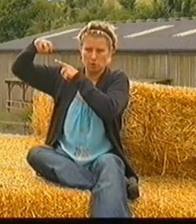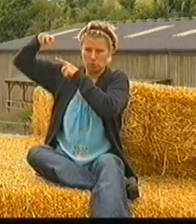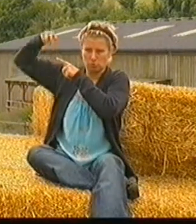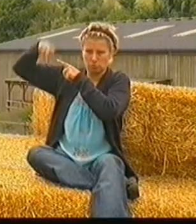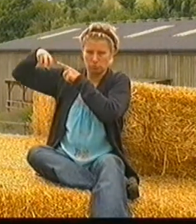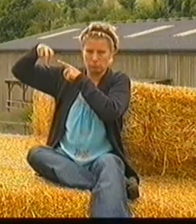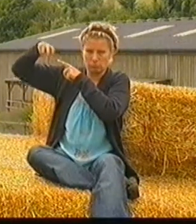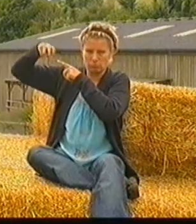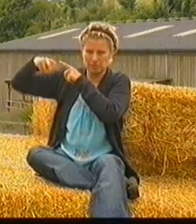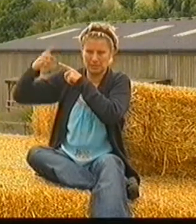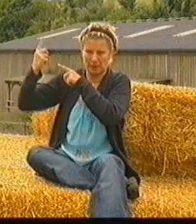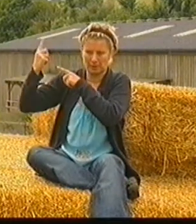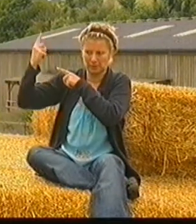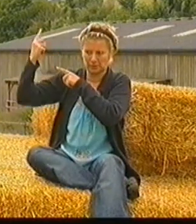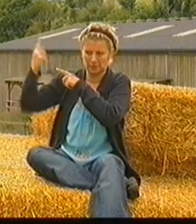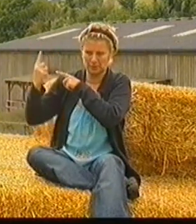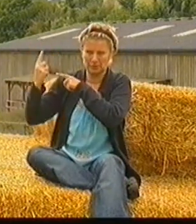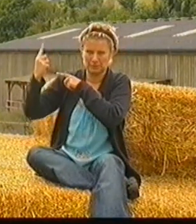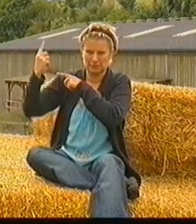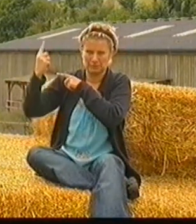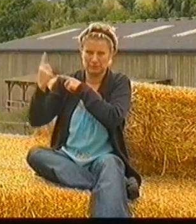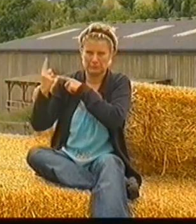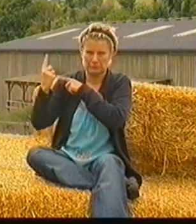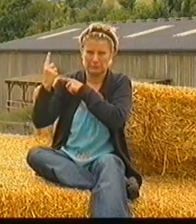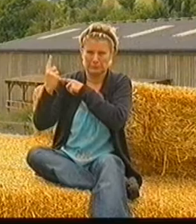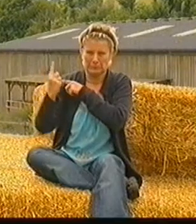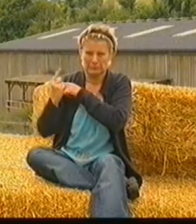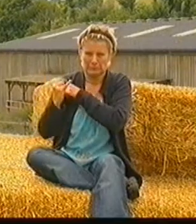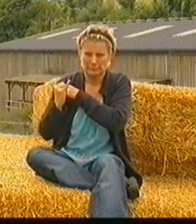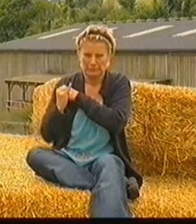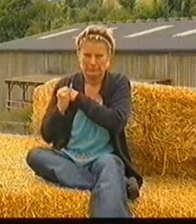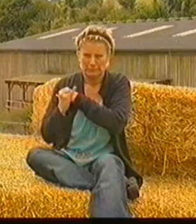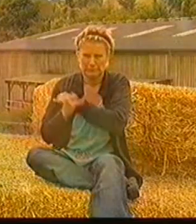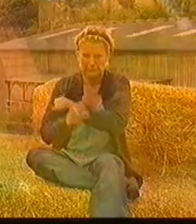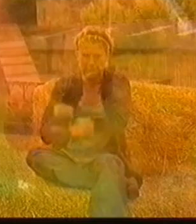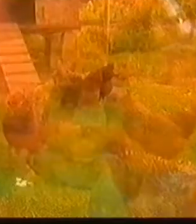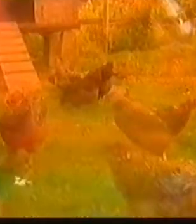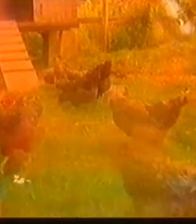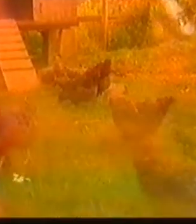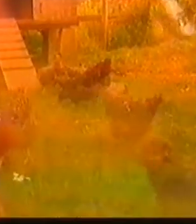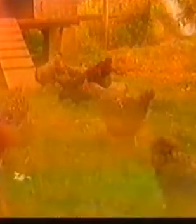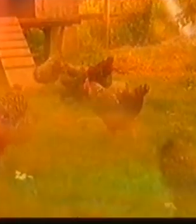the cellar. And now someone was starting to come down those steps.